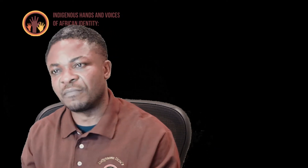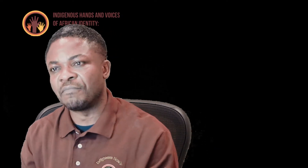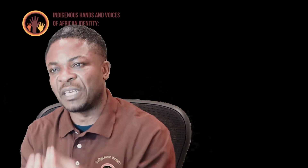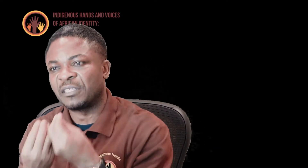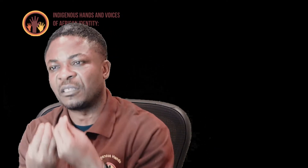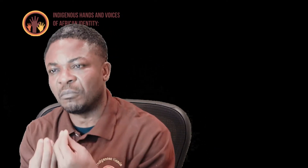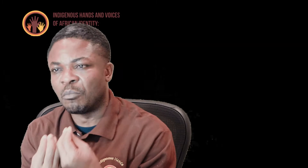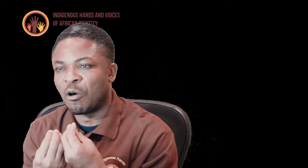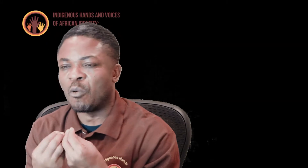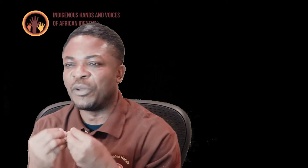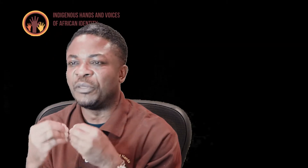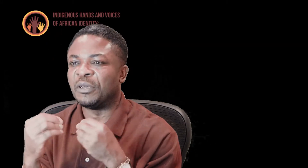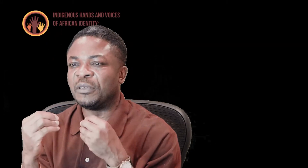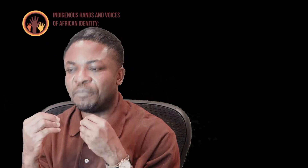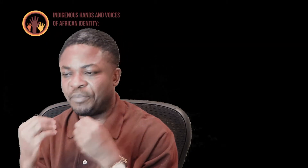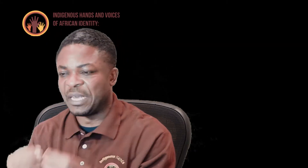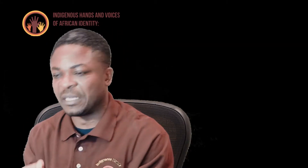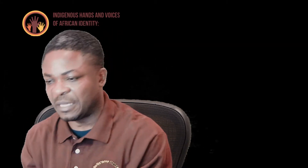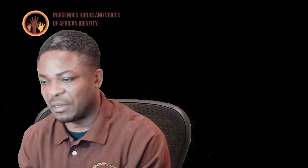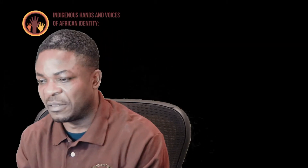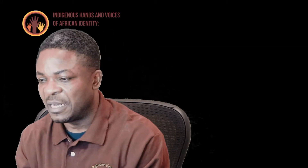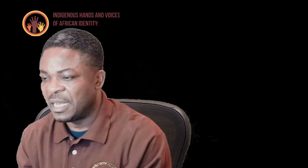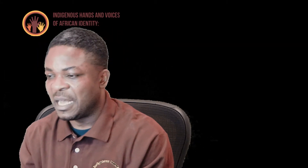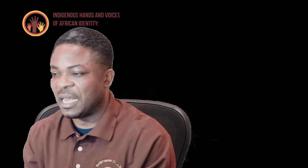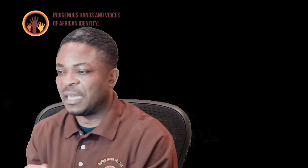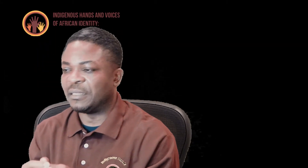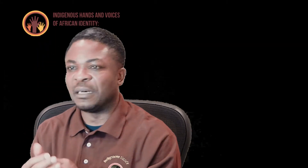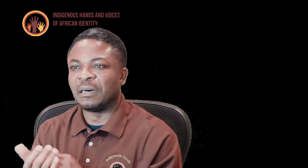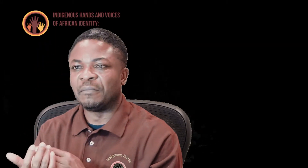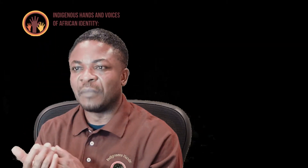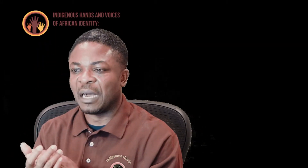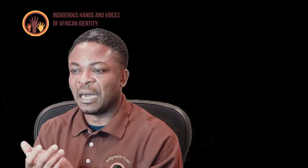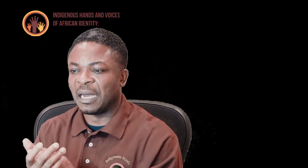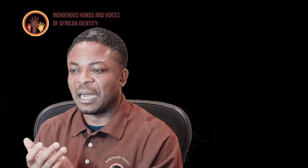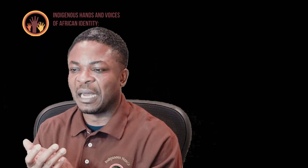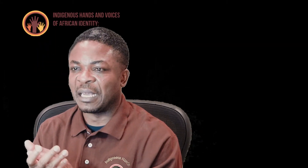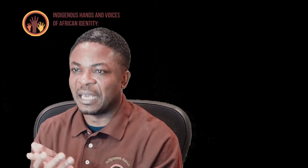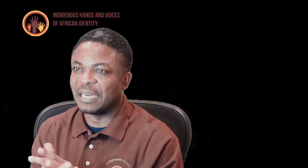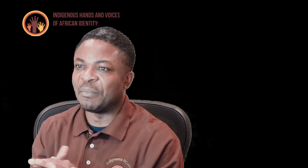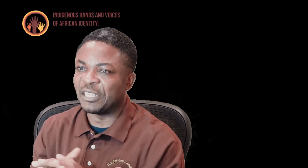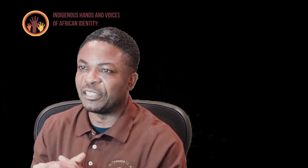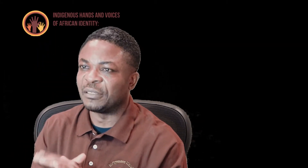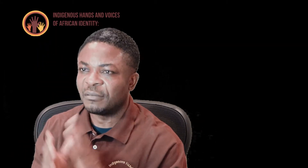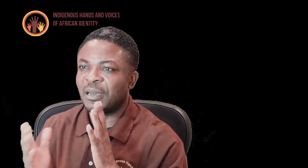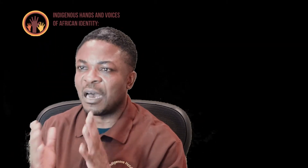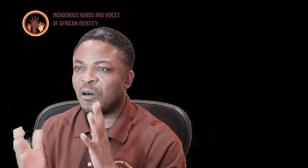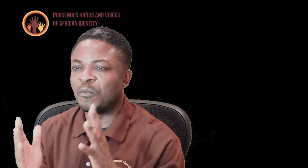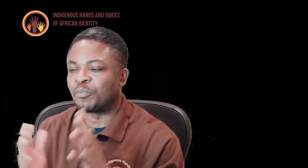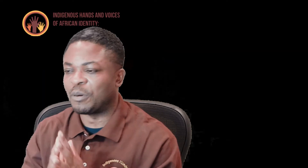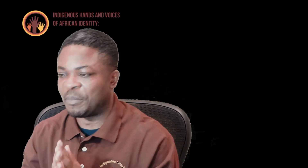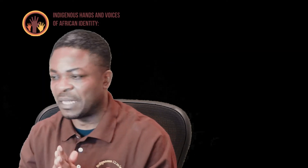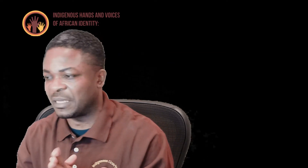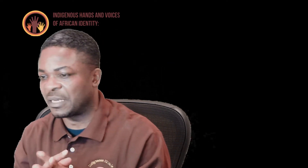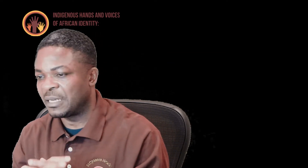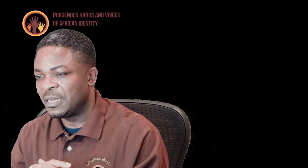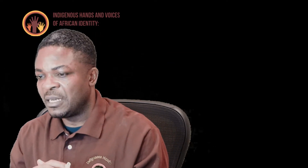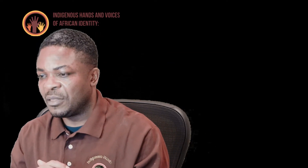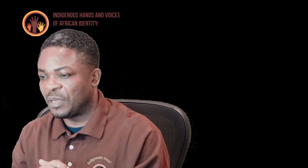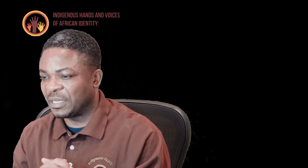is mixed more with the BSL, and I can't imagine how